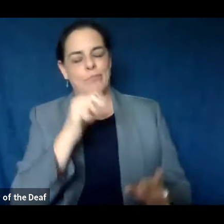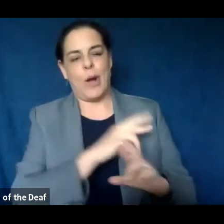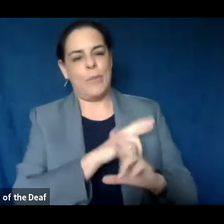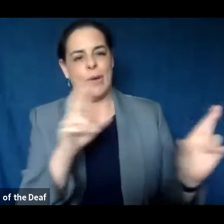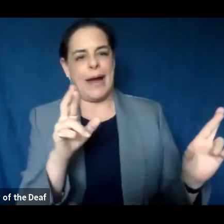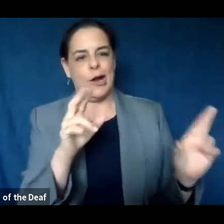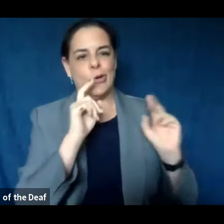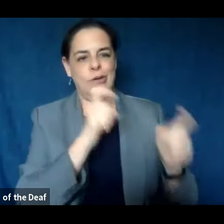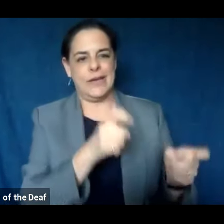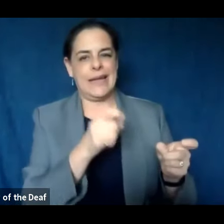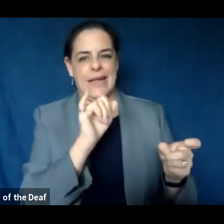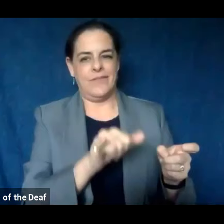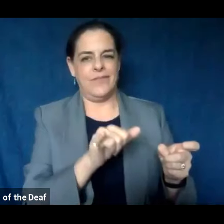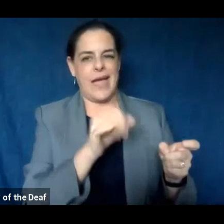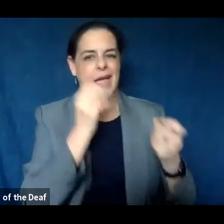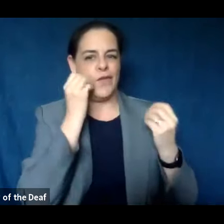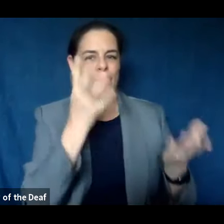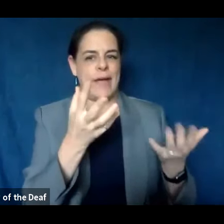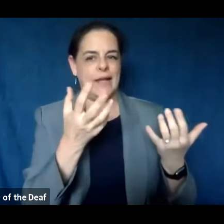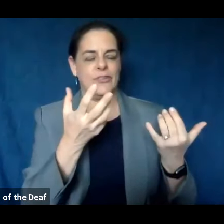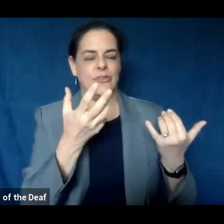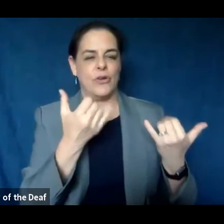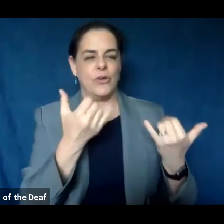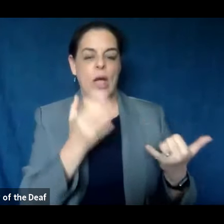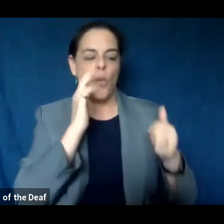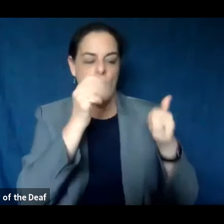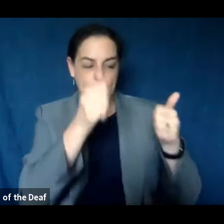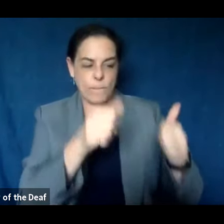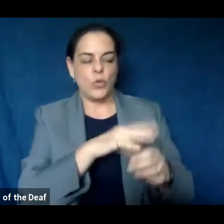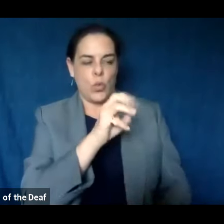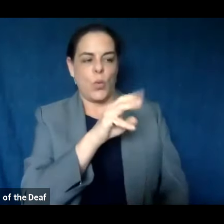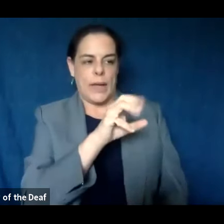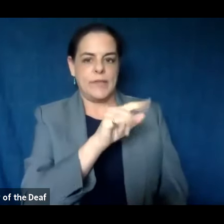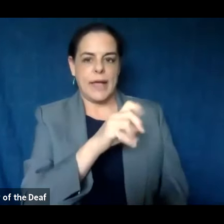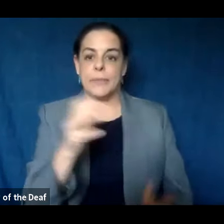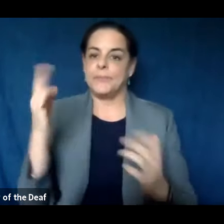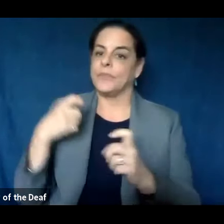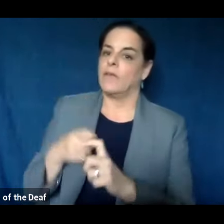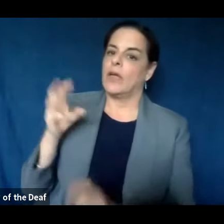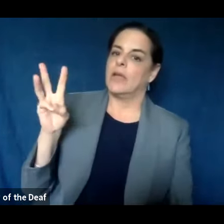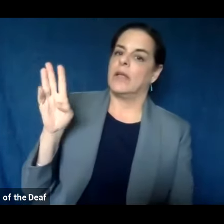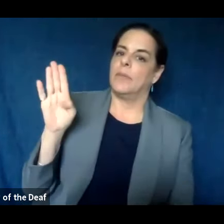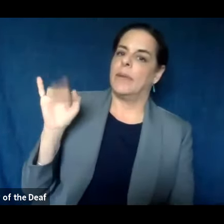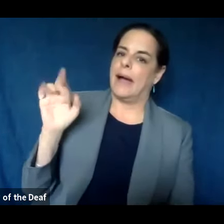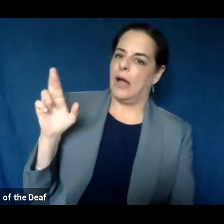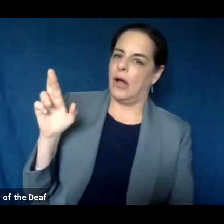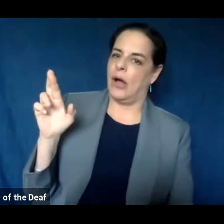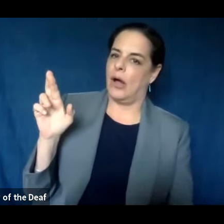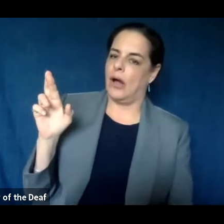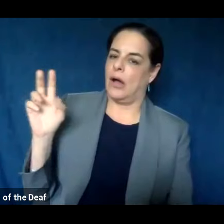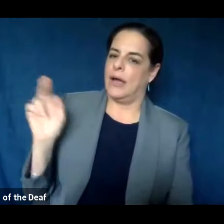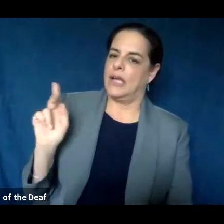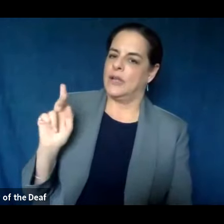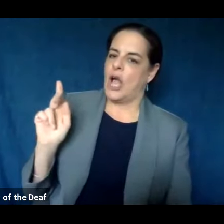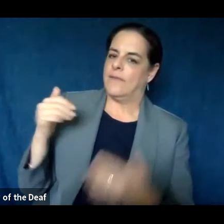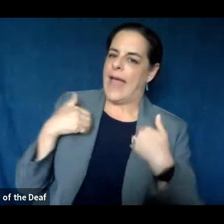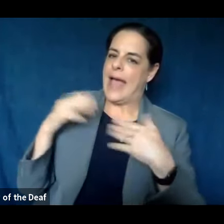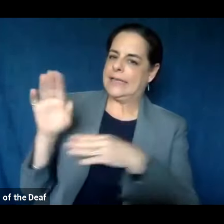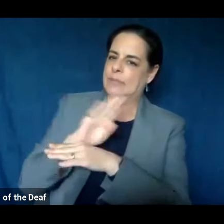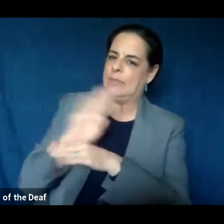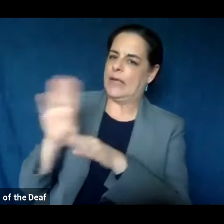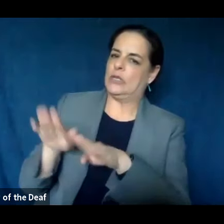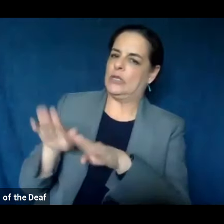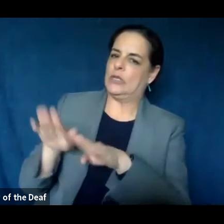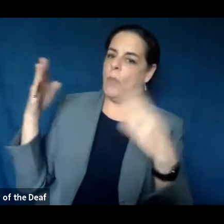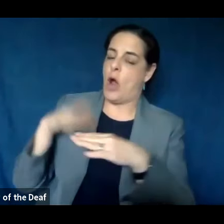to give any of that information. Information will be posted on our website. From WBIR, Knox has businesses